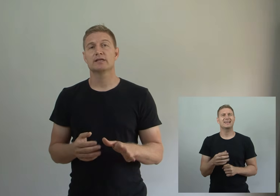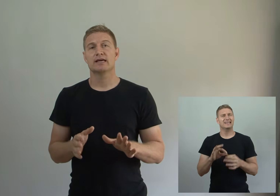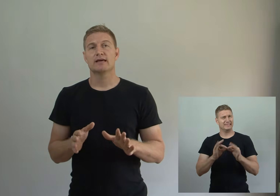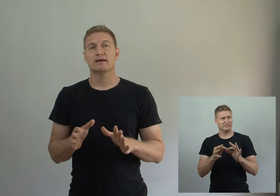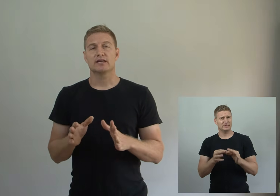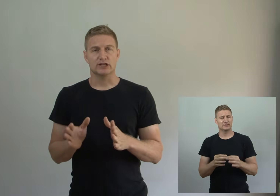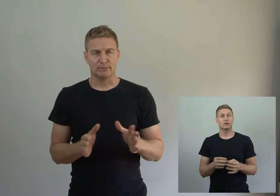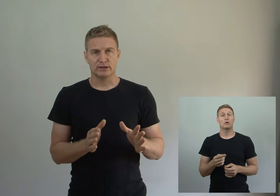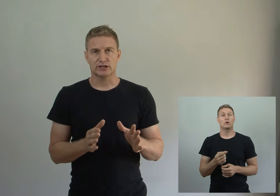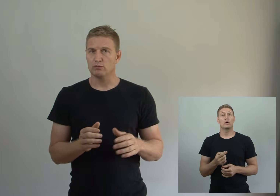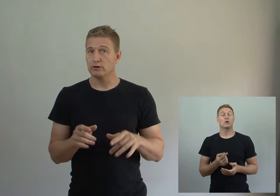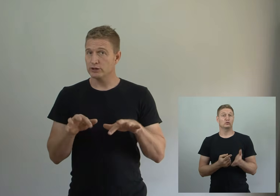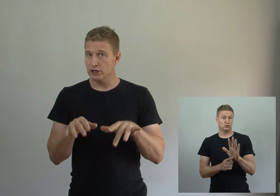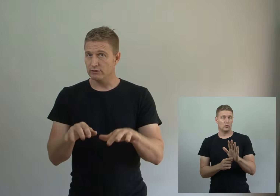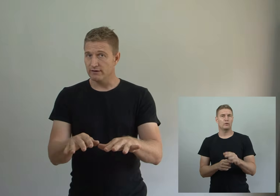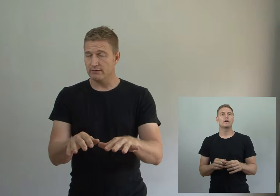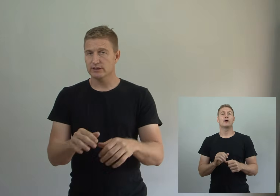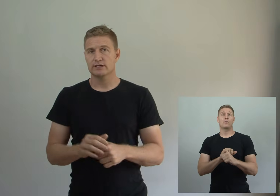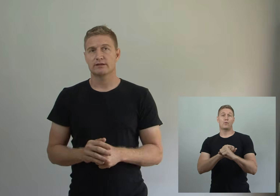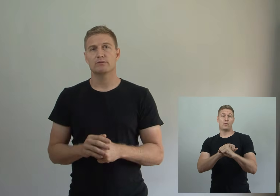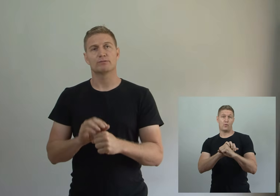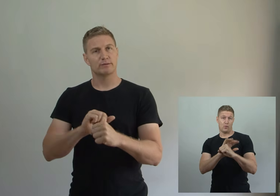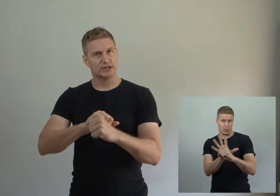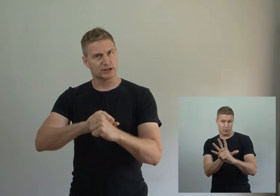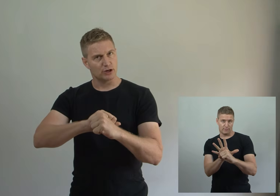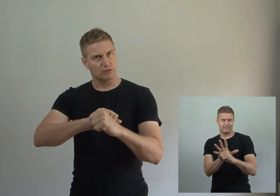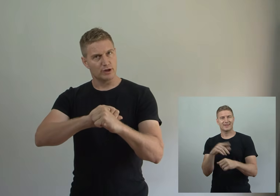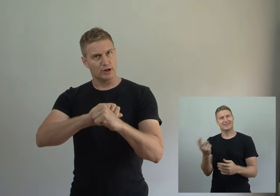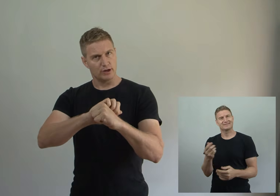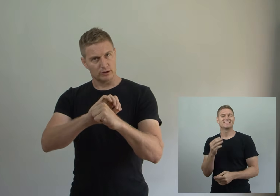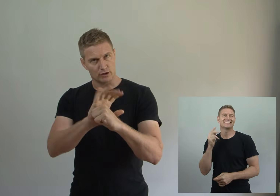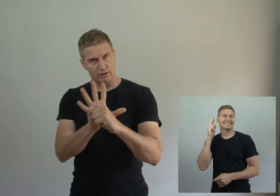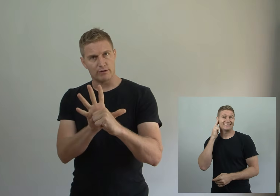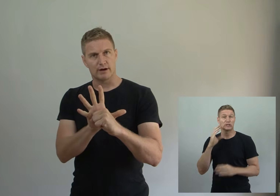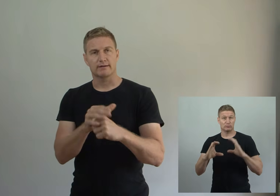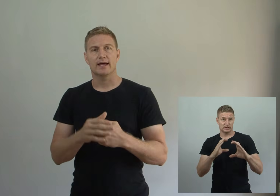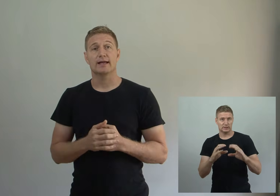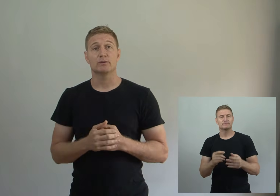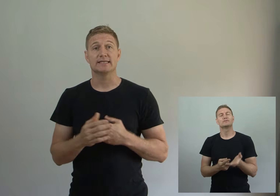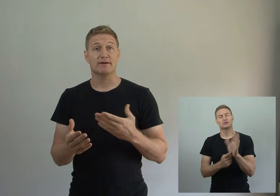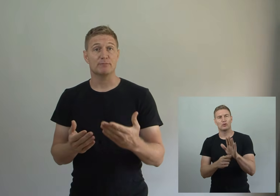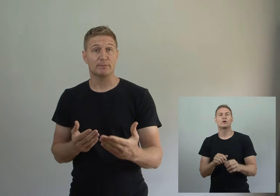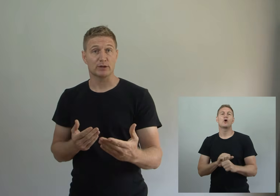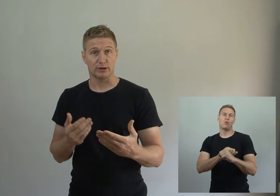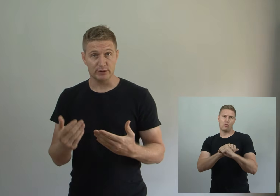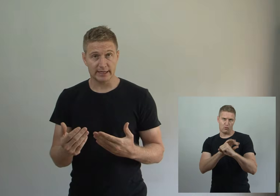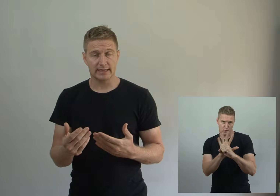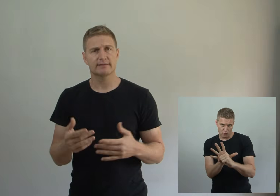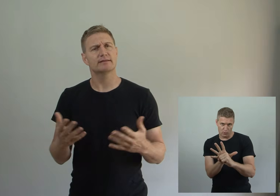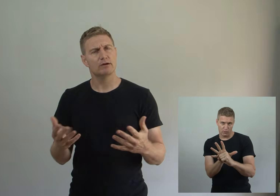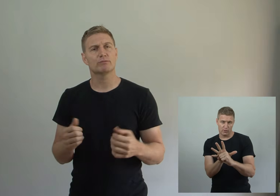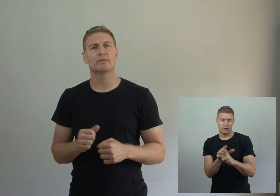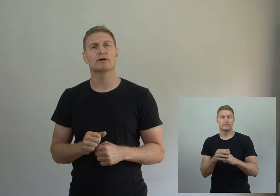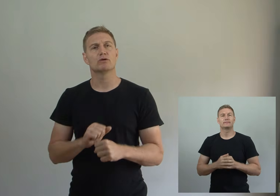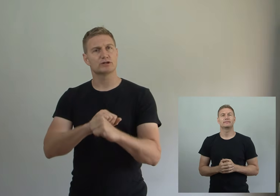times, interpreters won't show the virus, they would probably just show corona. And when deaf people communicate,